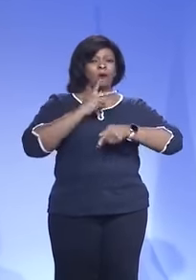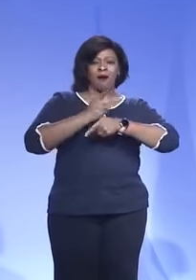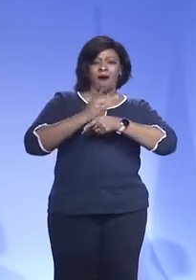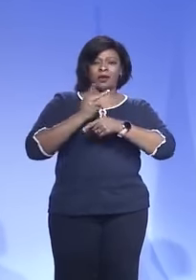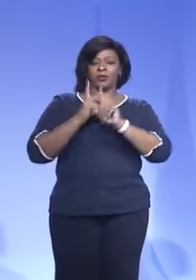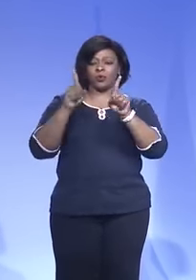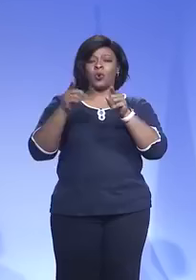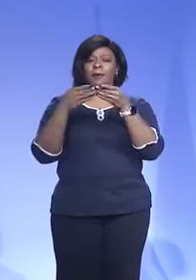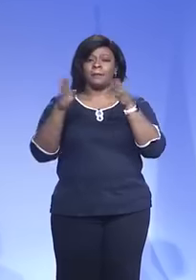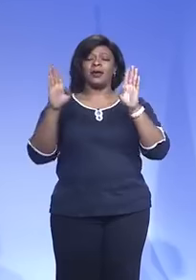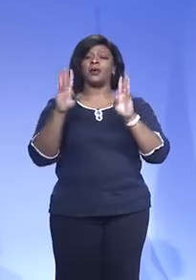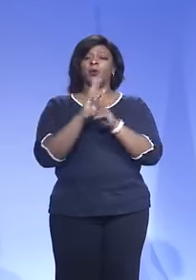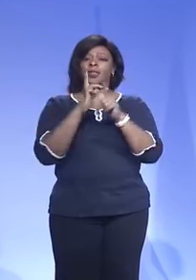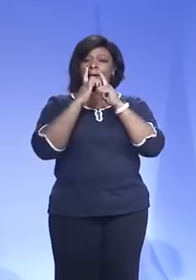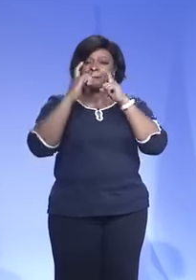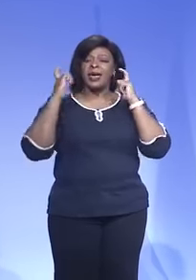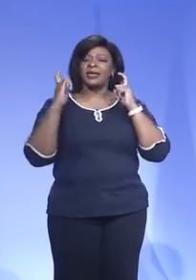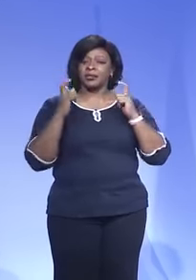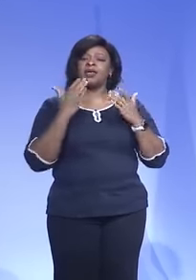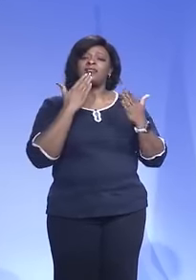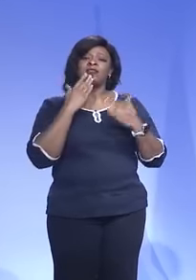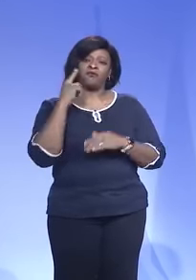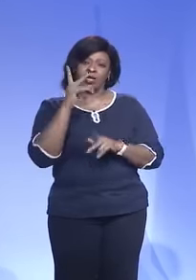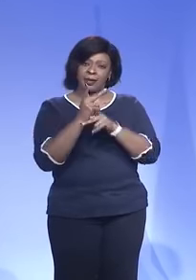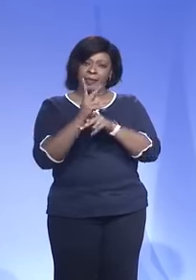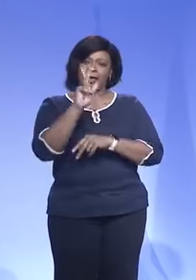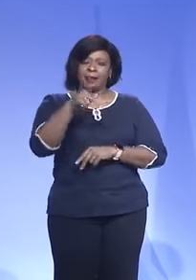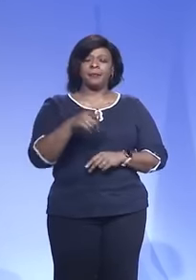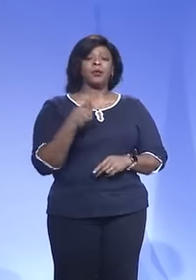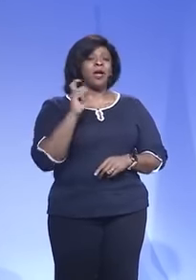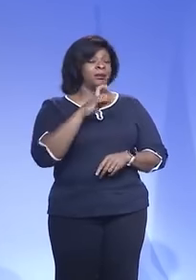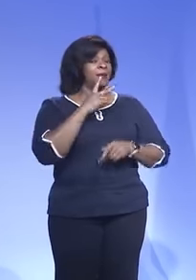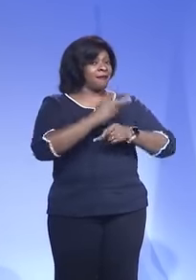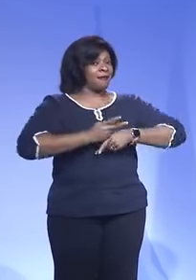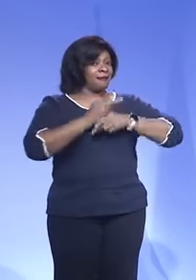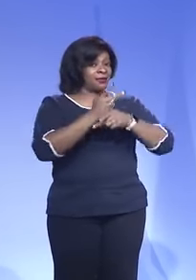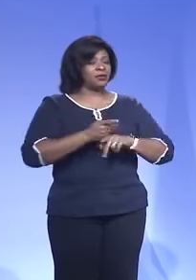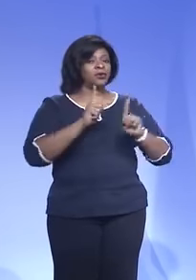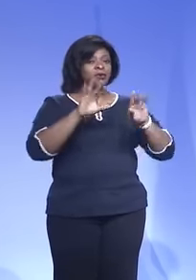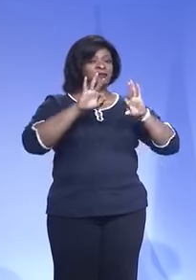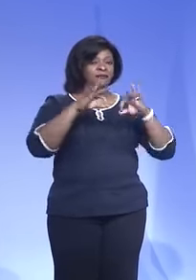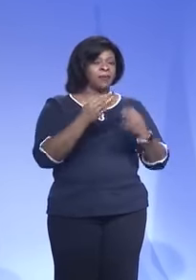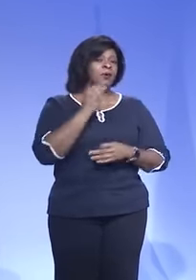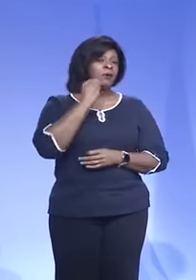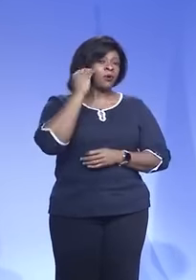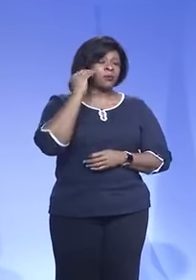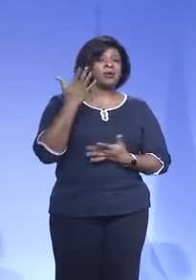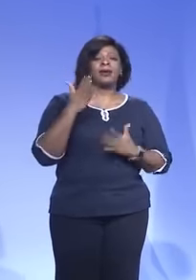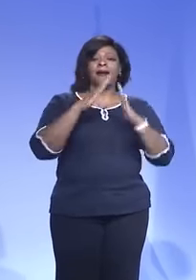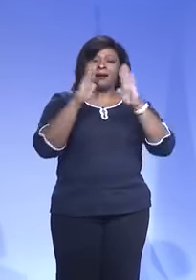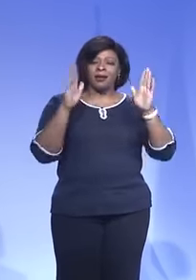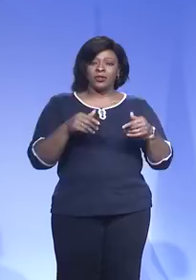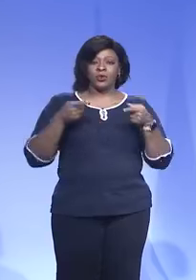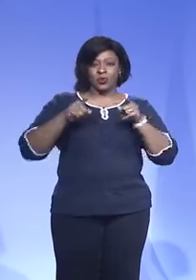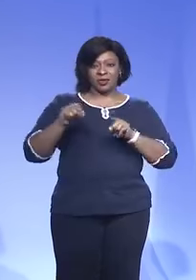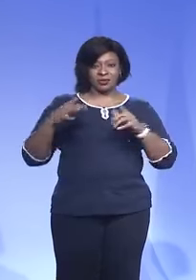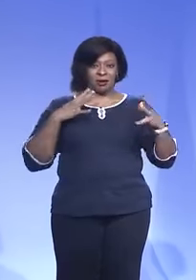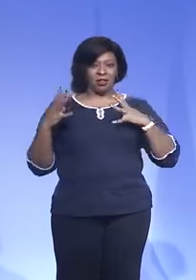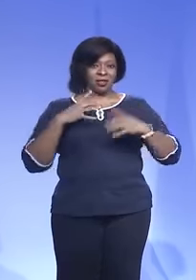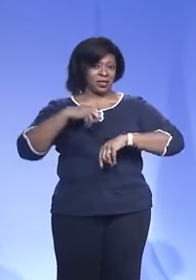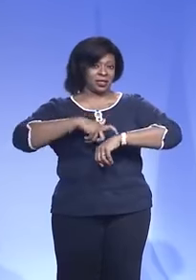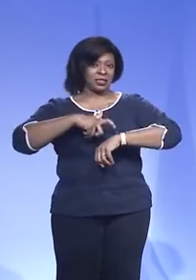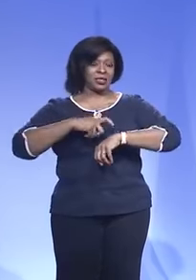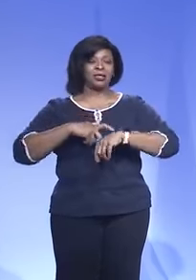go into the public, but wearing their masks, and for that we say thank you. But we also have to be cautious as we go into our families' homes and our houses during this holiday